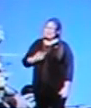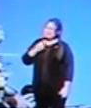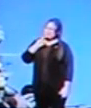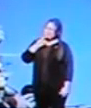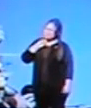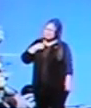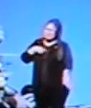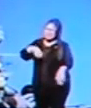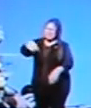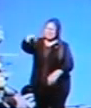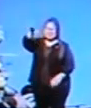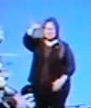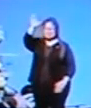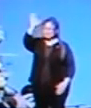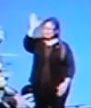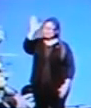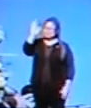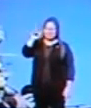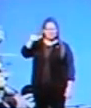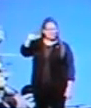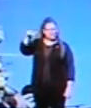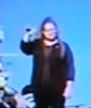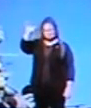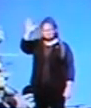say goodbye